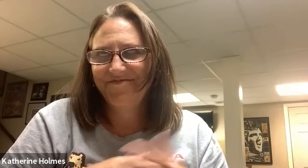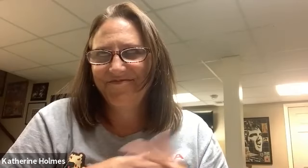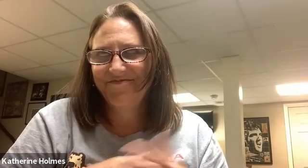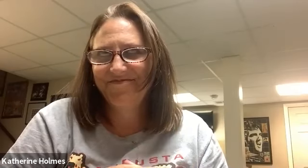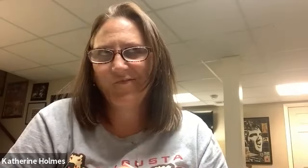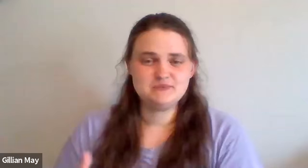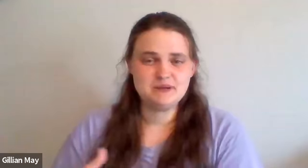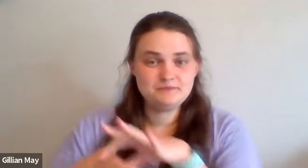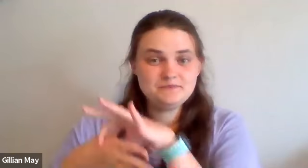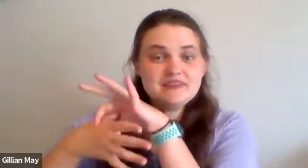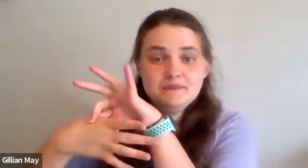Oh, excuse me.